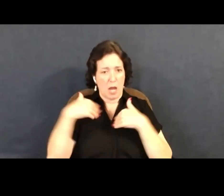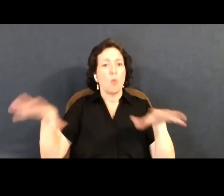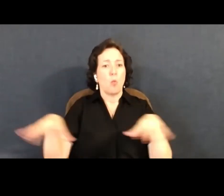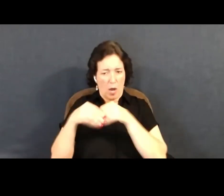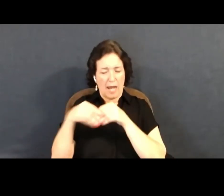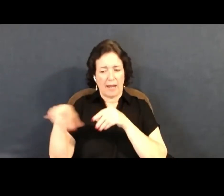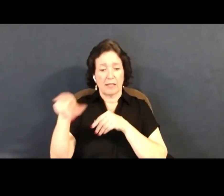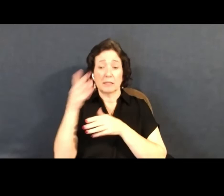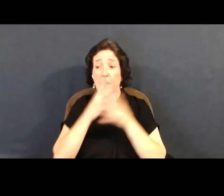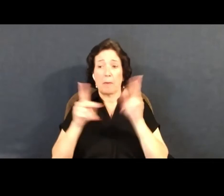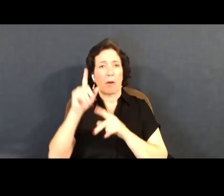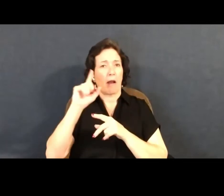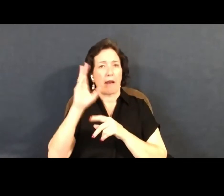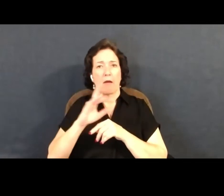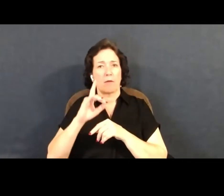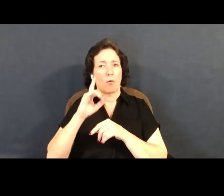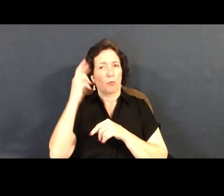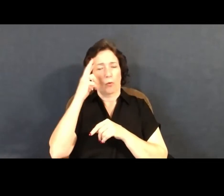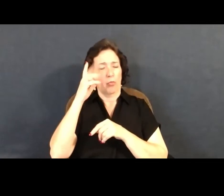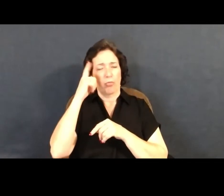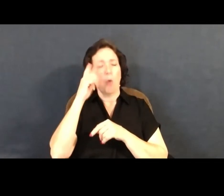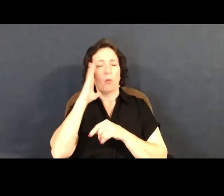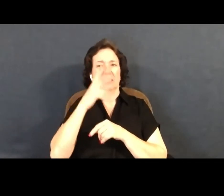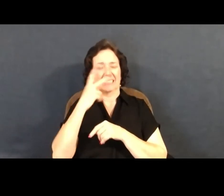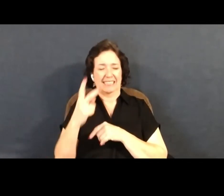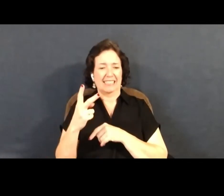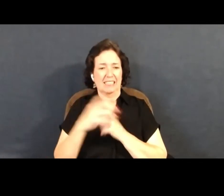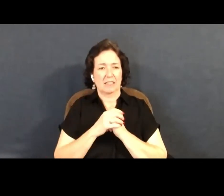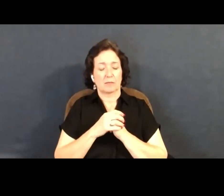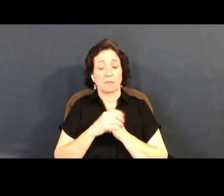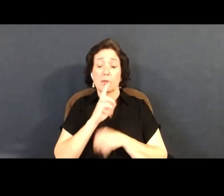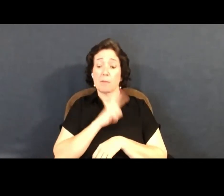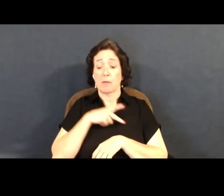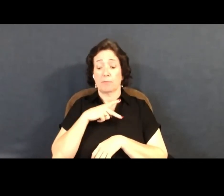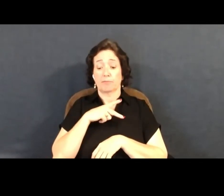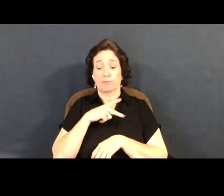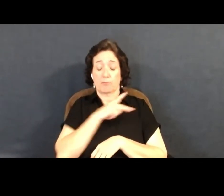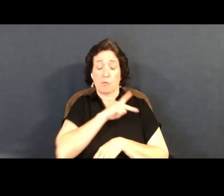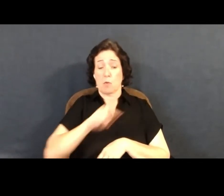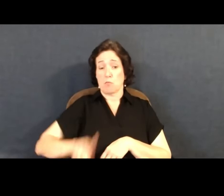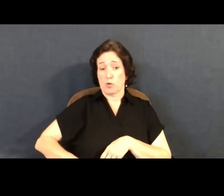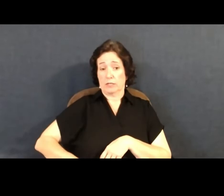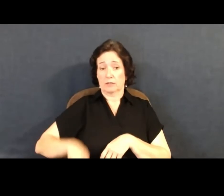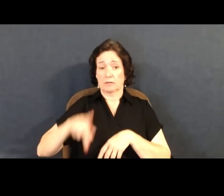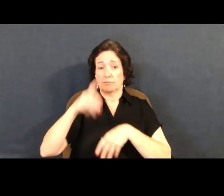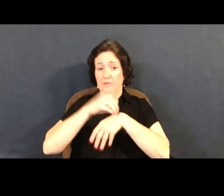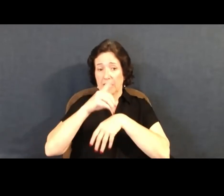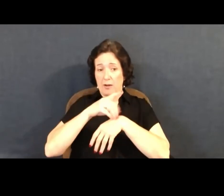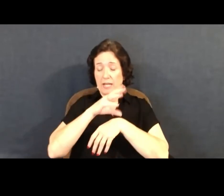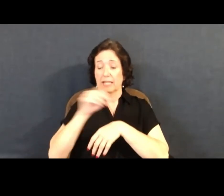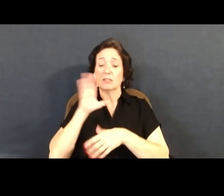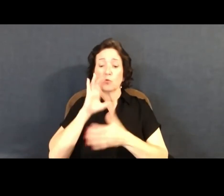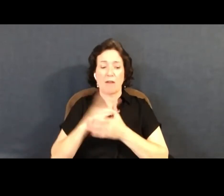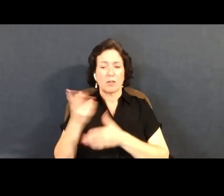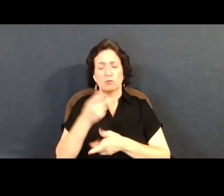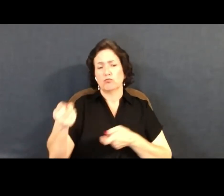they would never ever see. And Prince Darius, along with his wife, ruled well